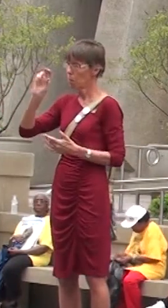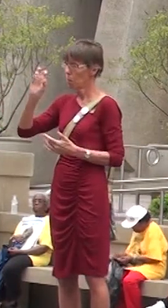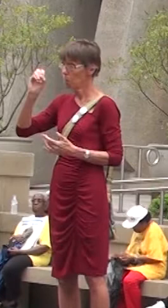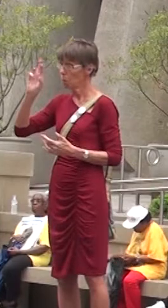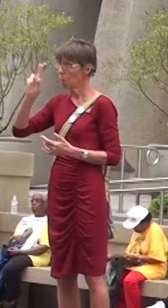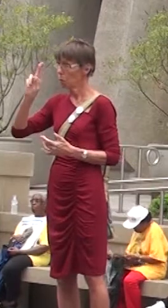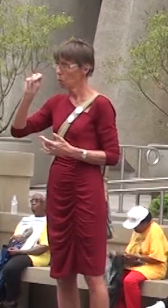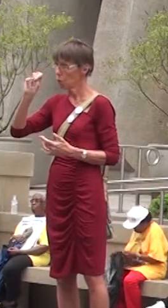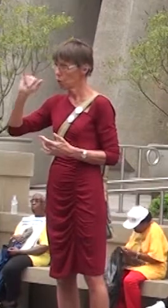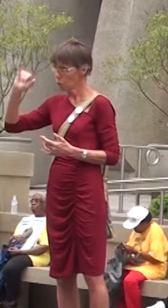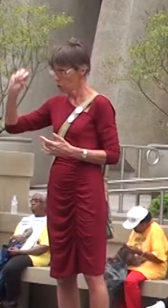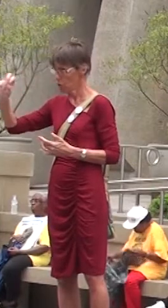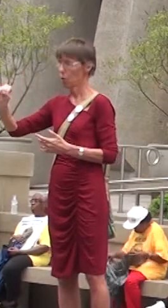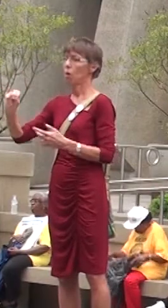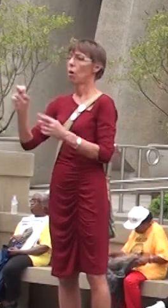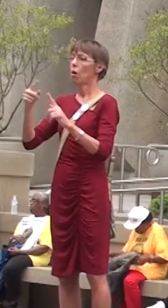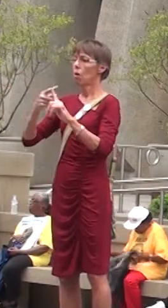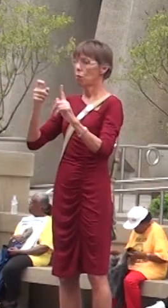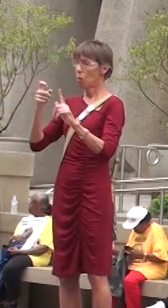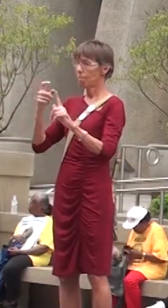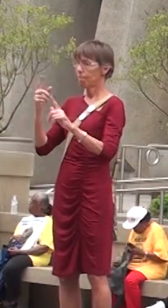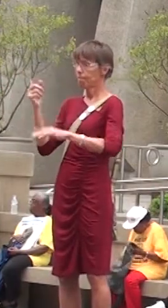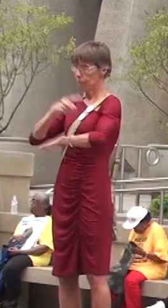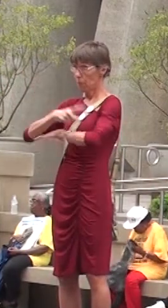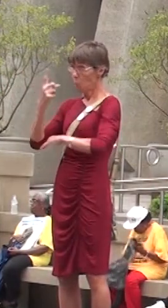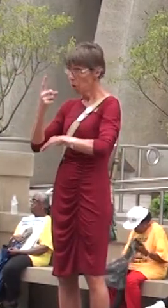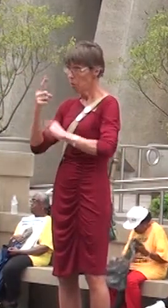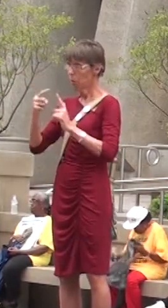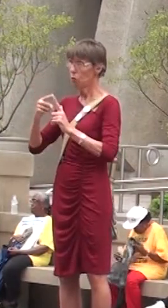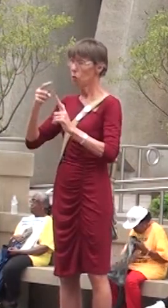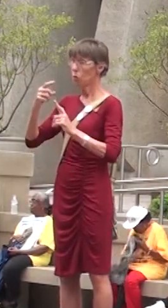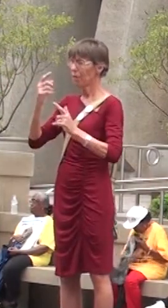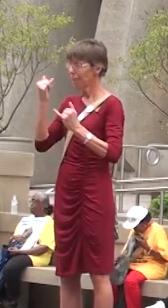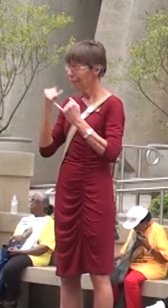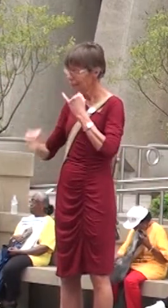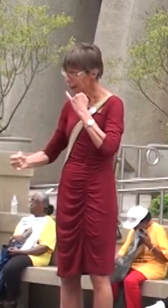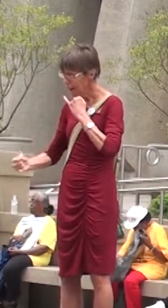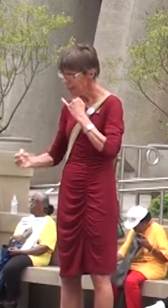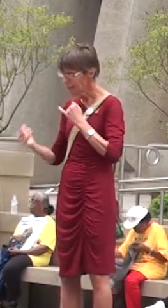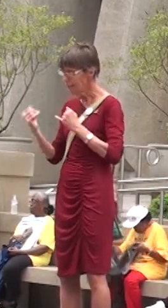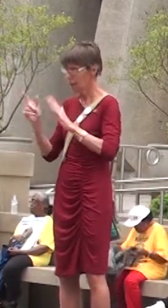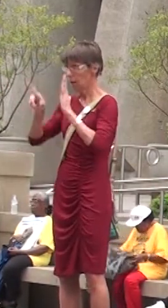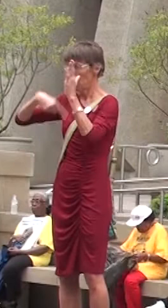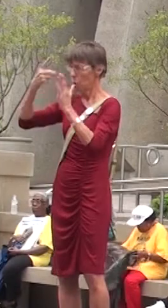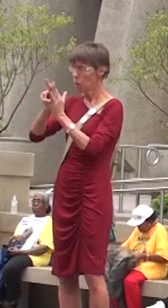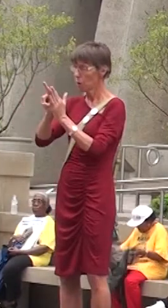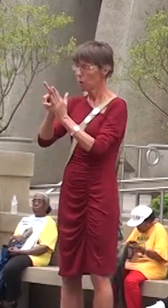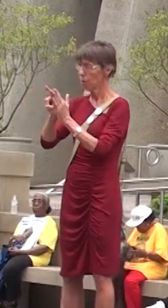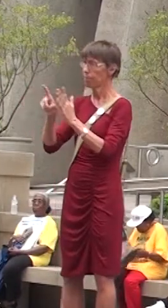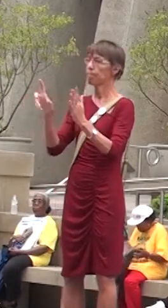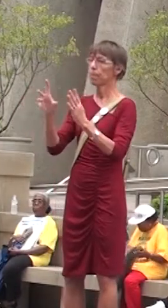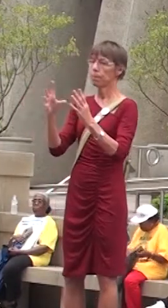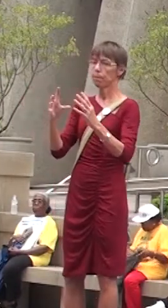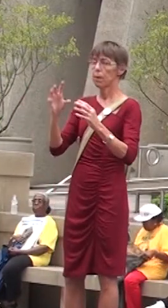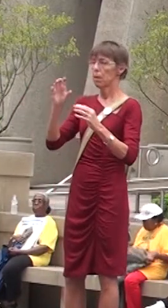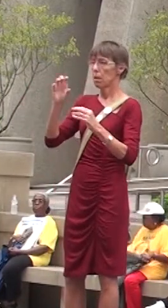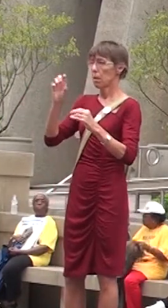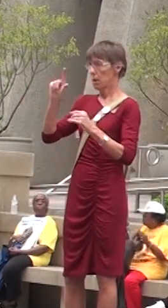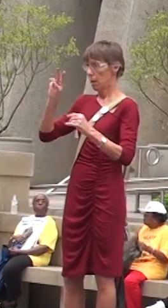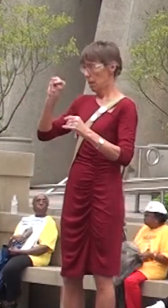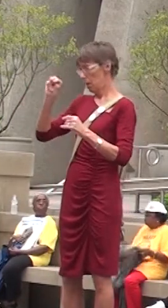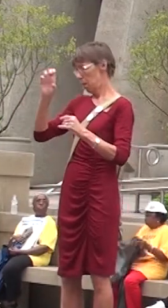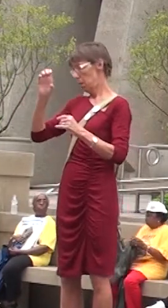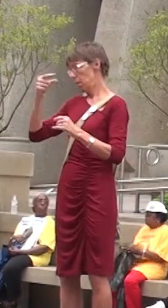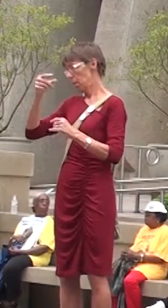From day one to the final wee hours of this legislative session, the majority in charge, with the governor's